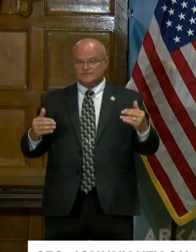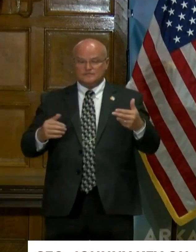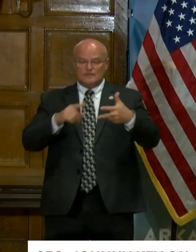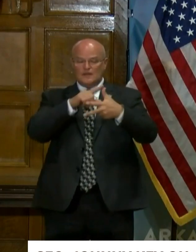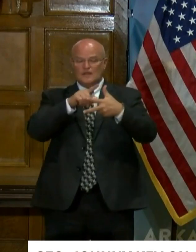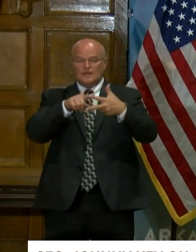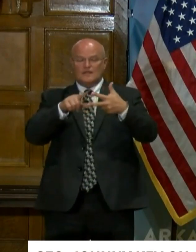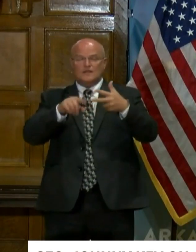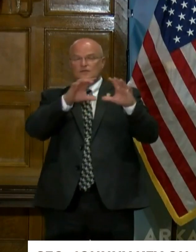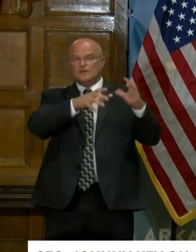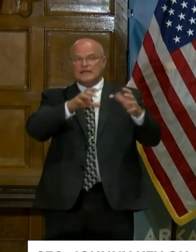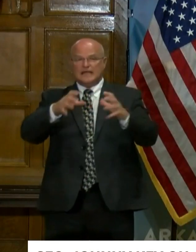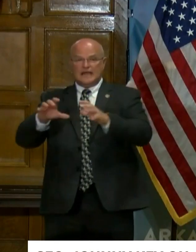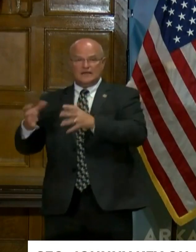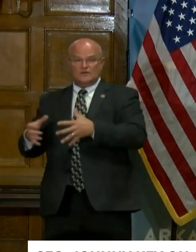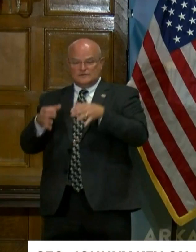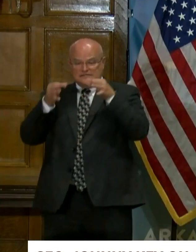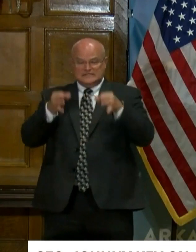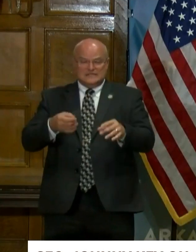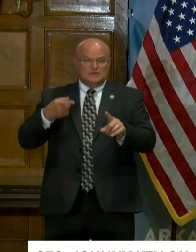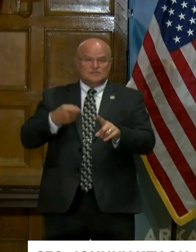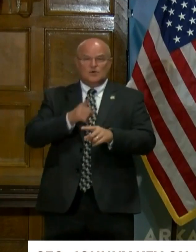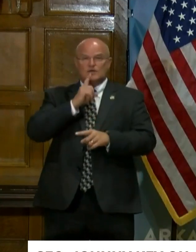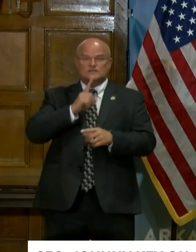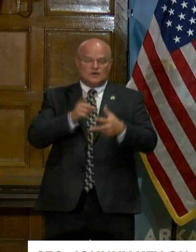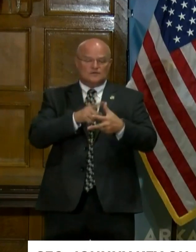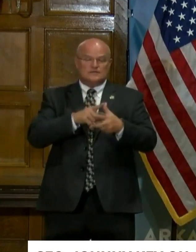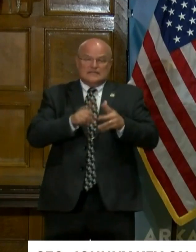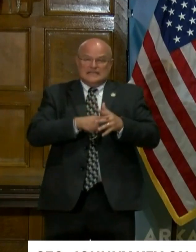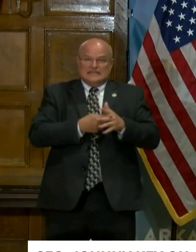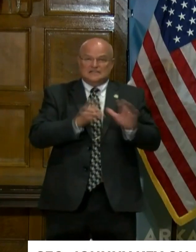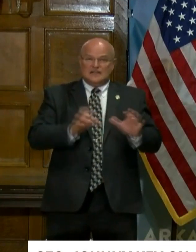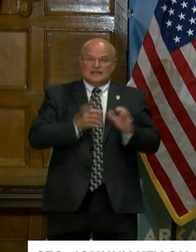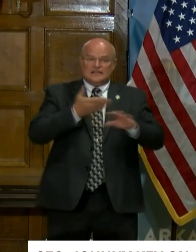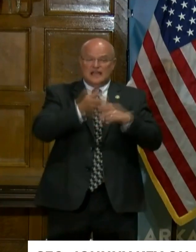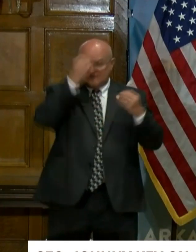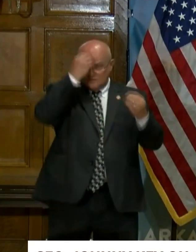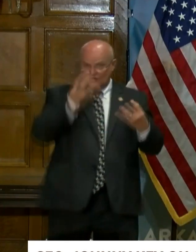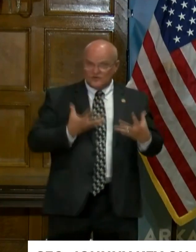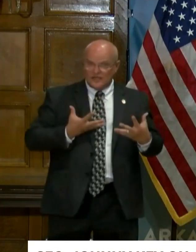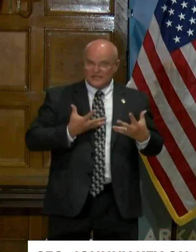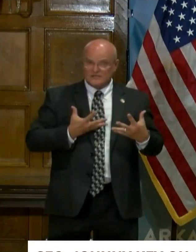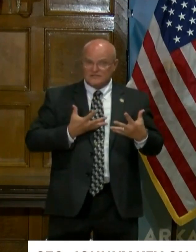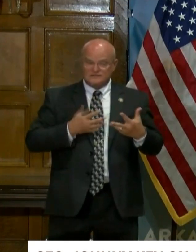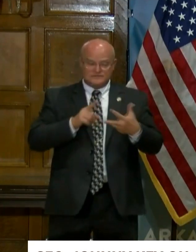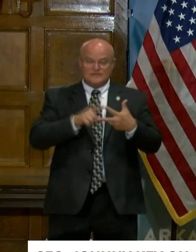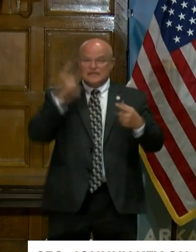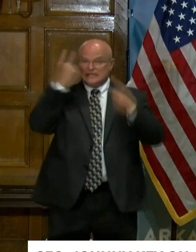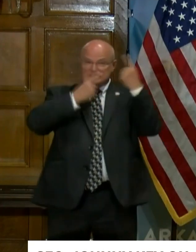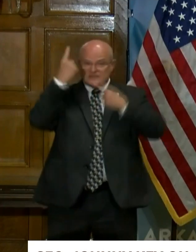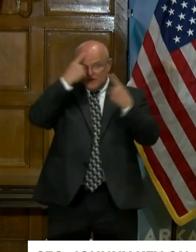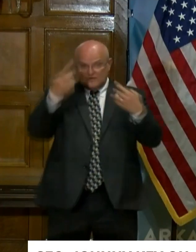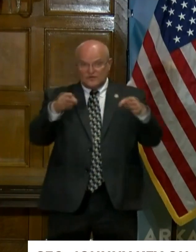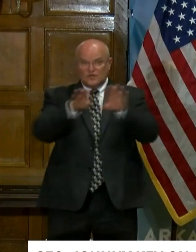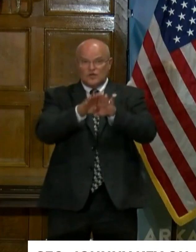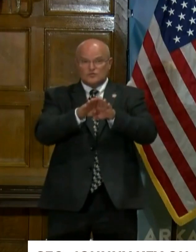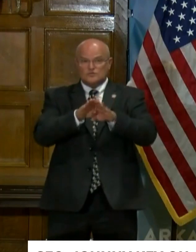3 broad categories of decision points are initial actions after notification, considerations for